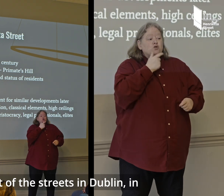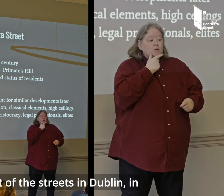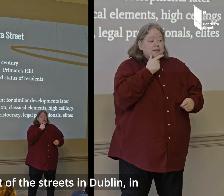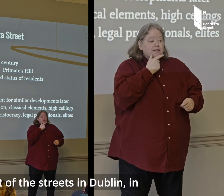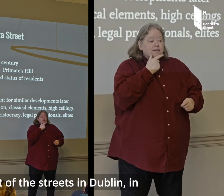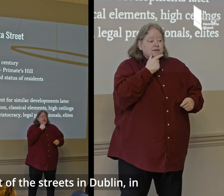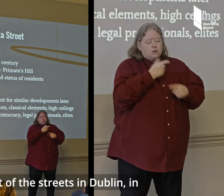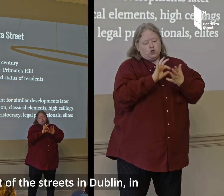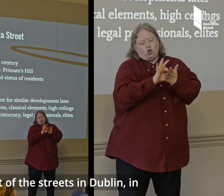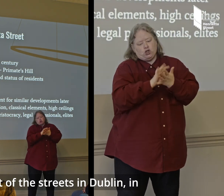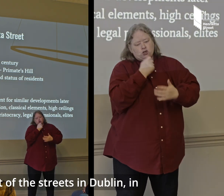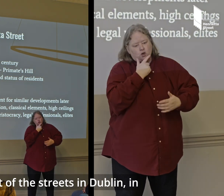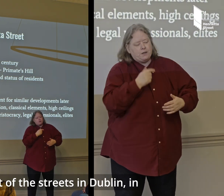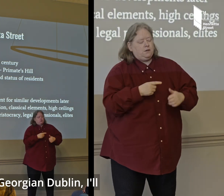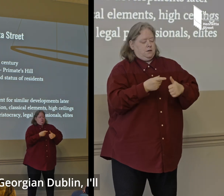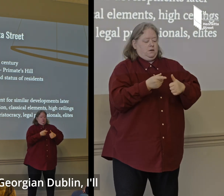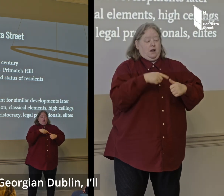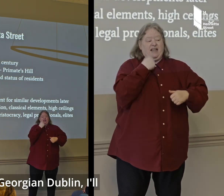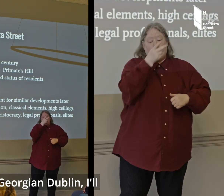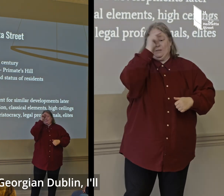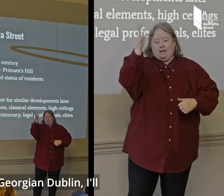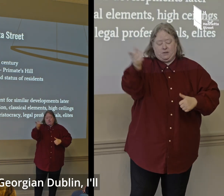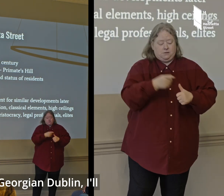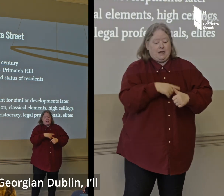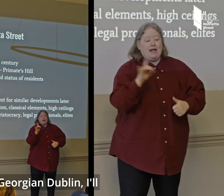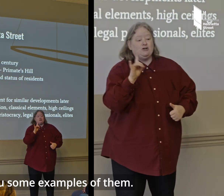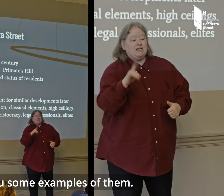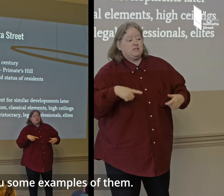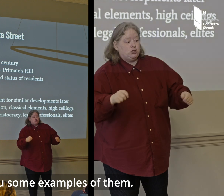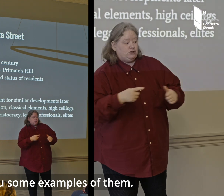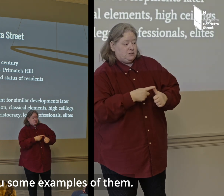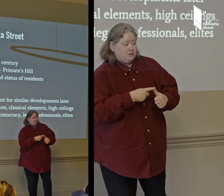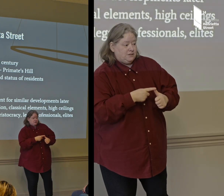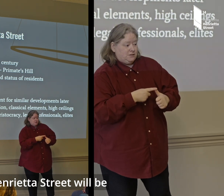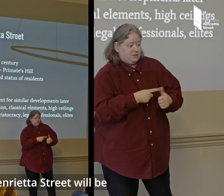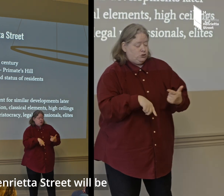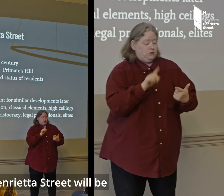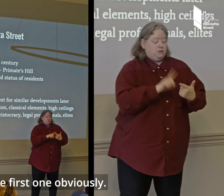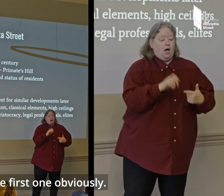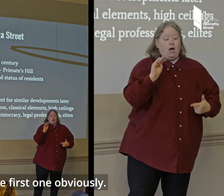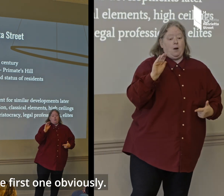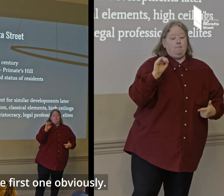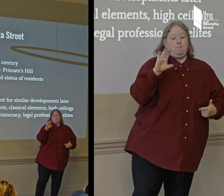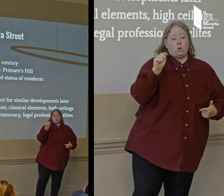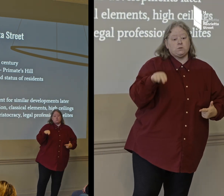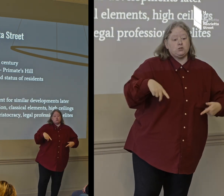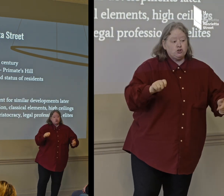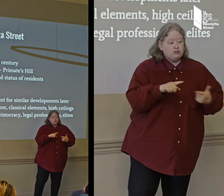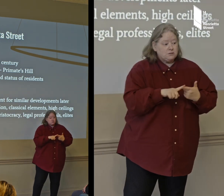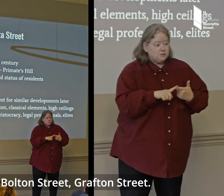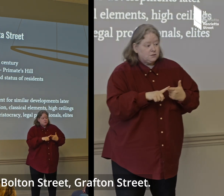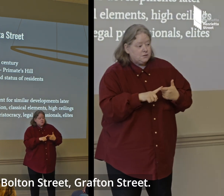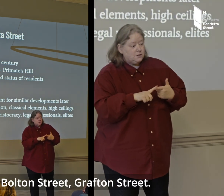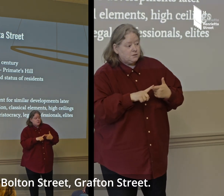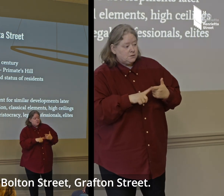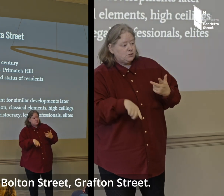And a lot of the streets in Dublin, in Georgian Dublin, I'll give you some examples of them. Henrietta Street will be the first one, obviously.